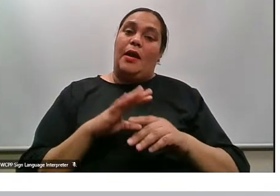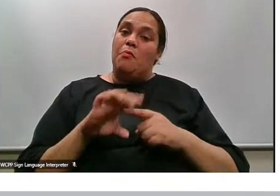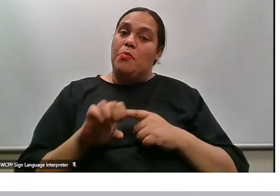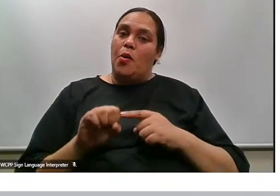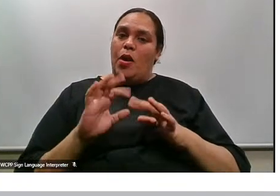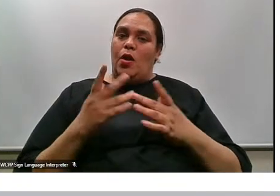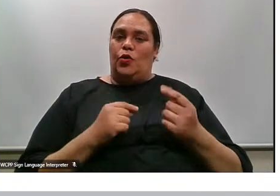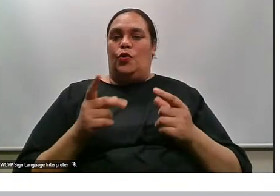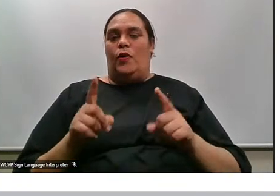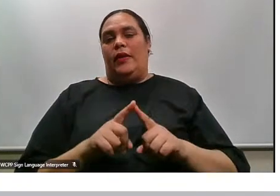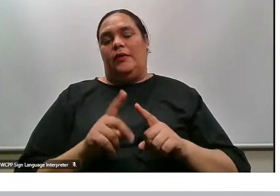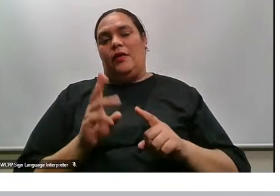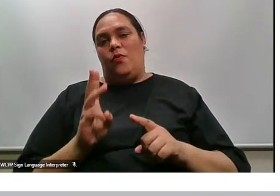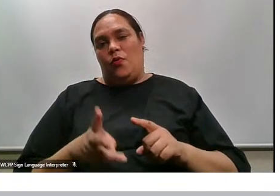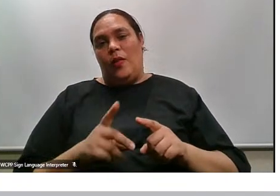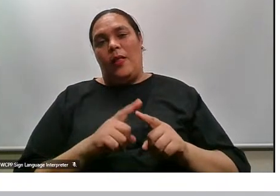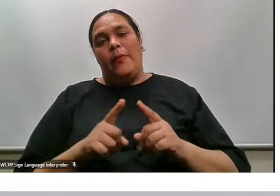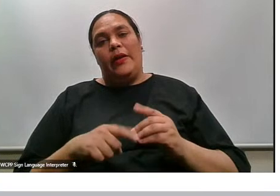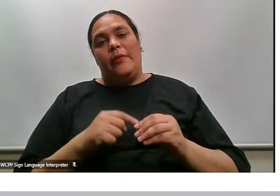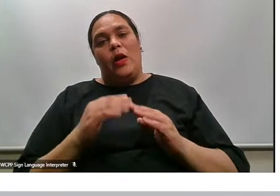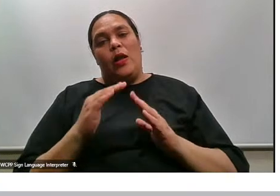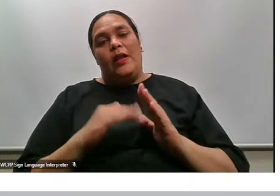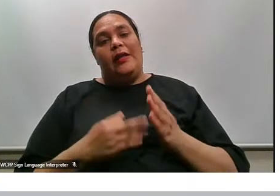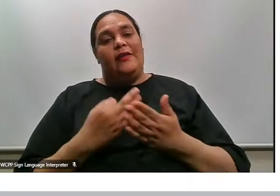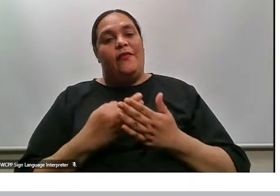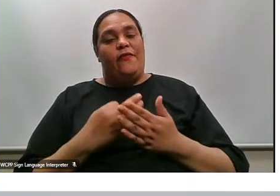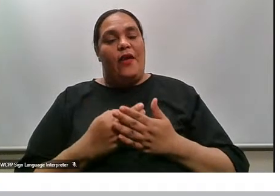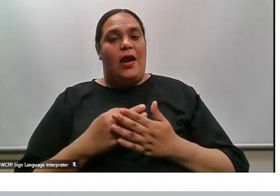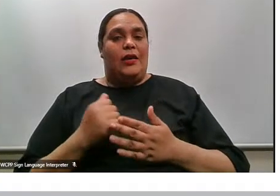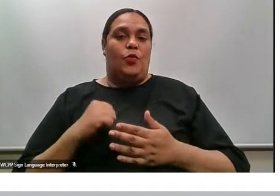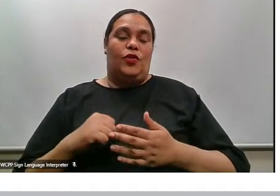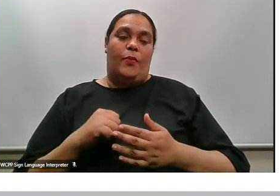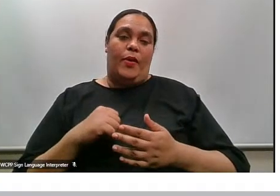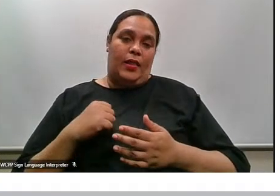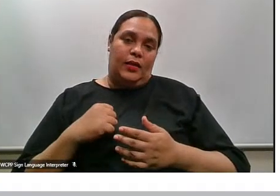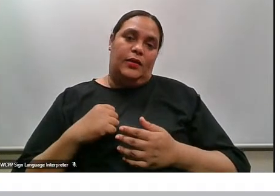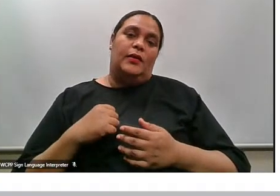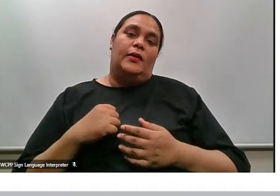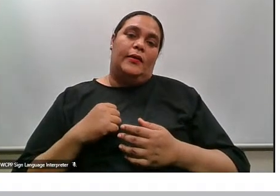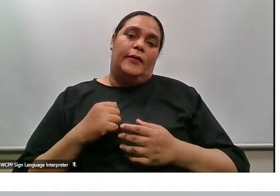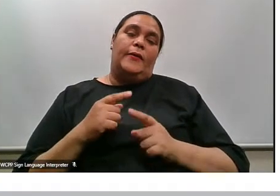do that as well. In terms of less funds paid to the municipalities,